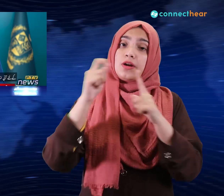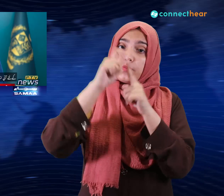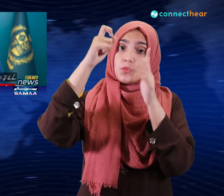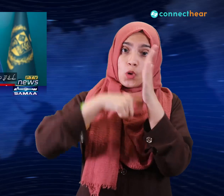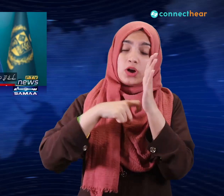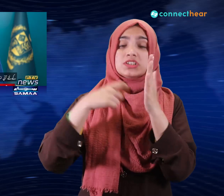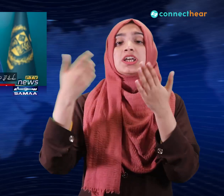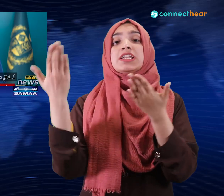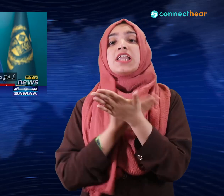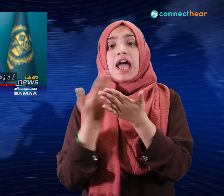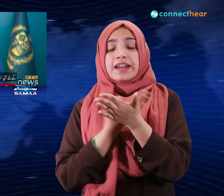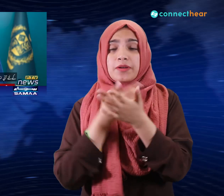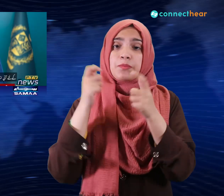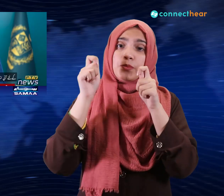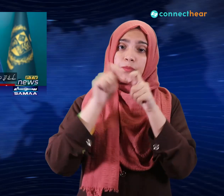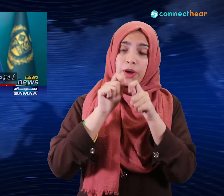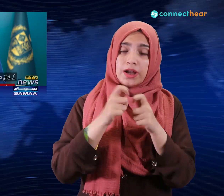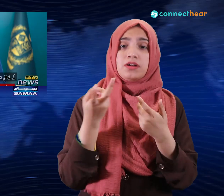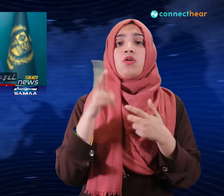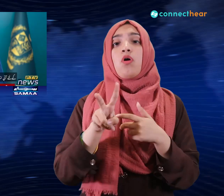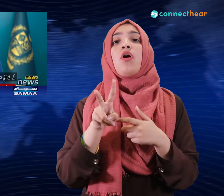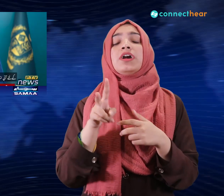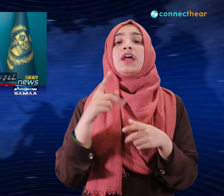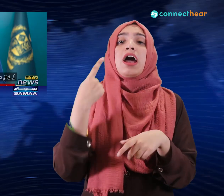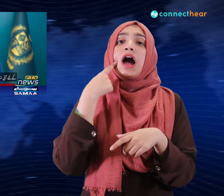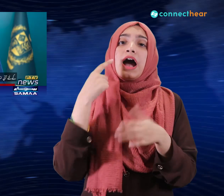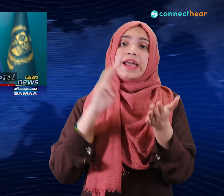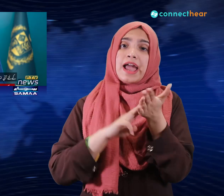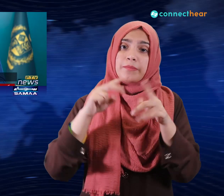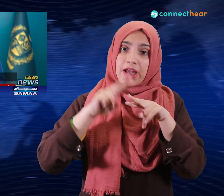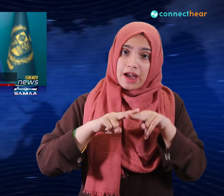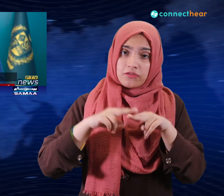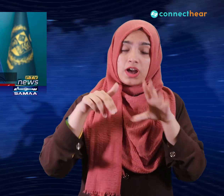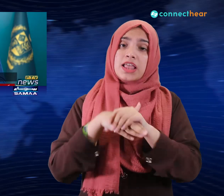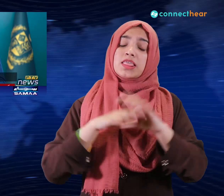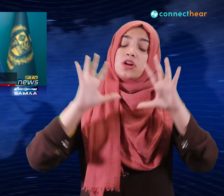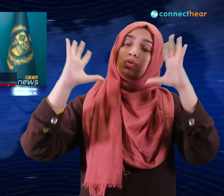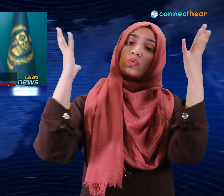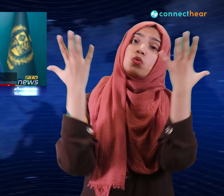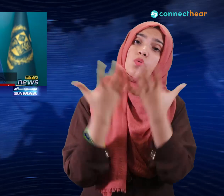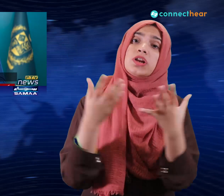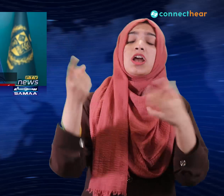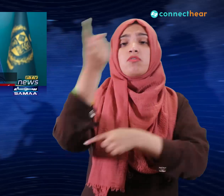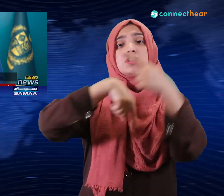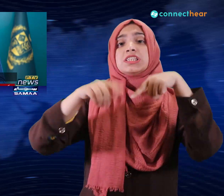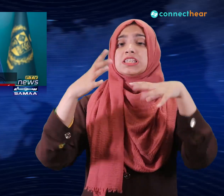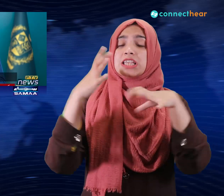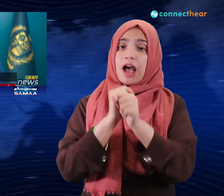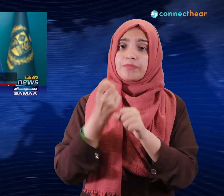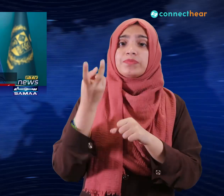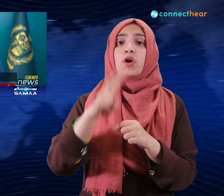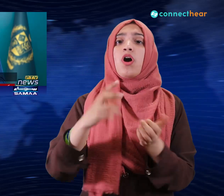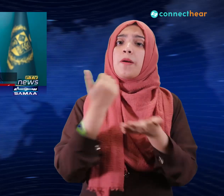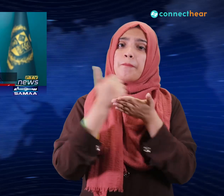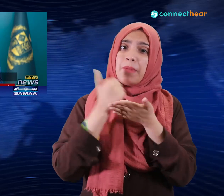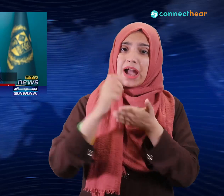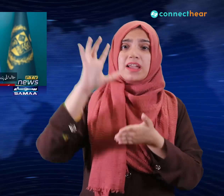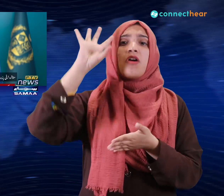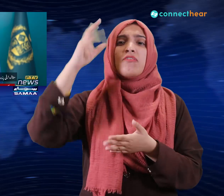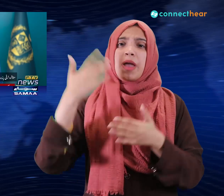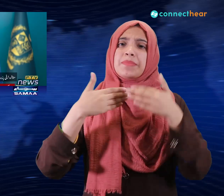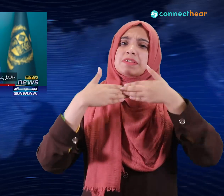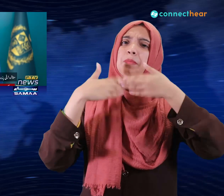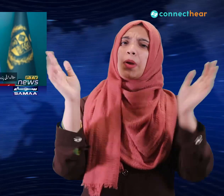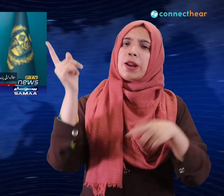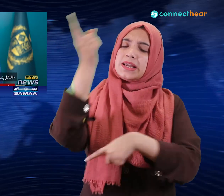programs in developing countries through the IMF, World Bank, and other development banks and institutions. The